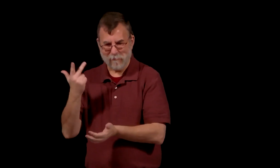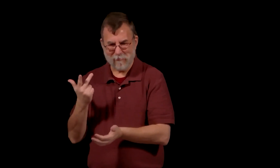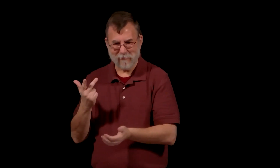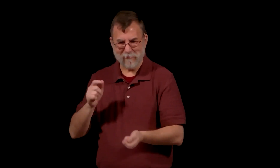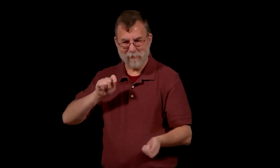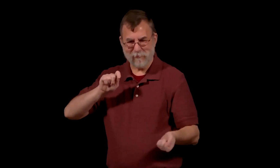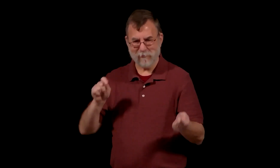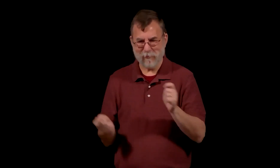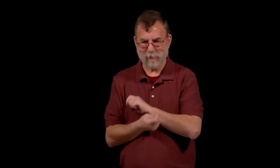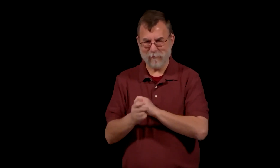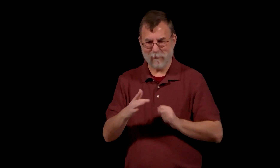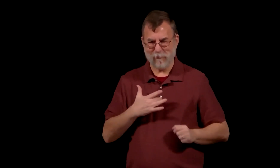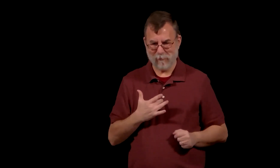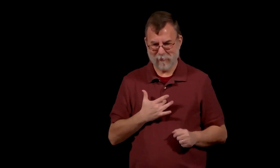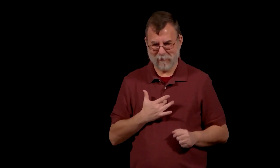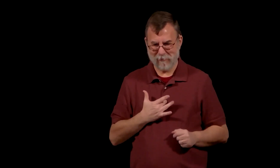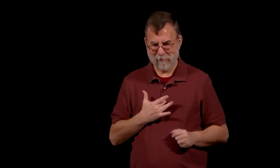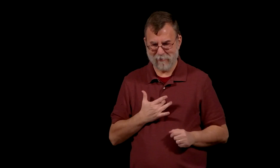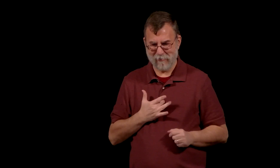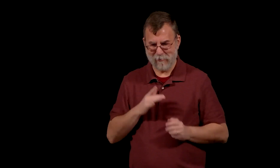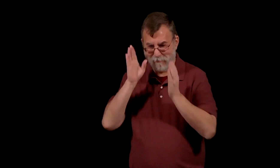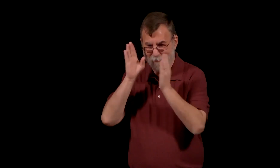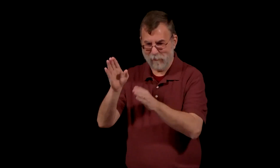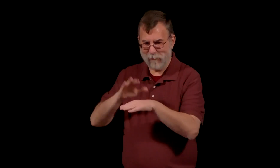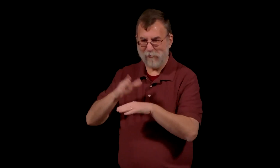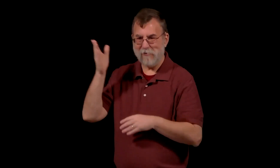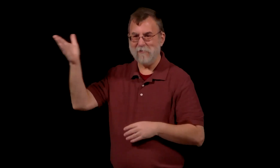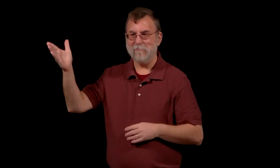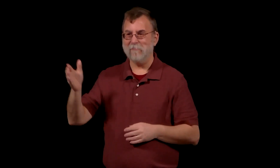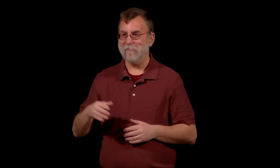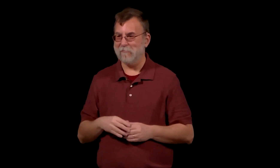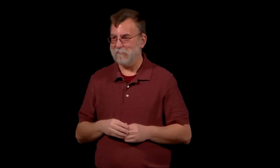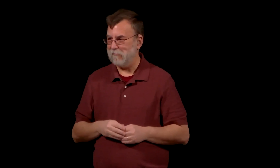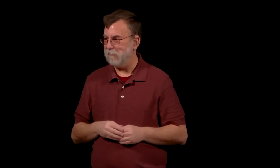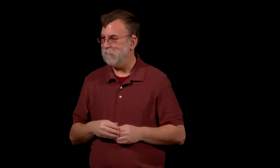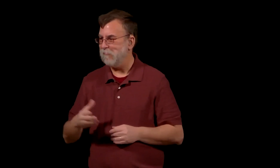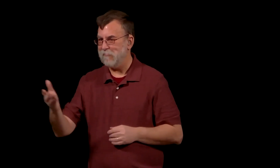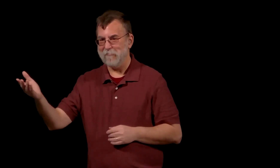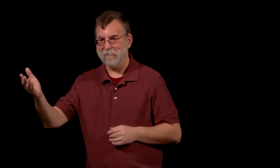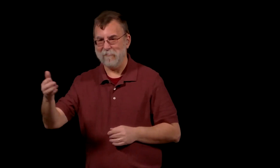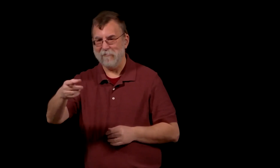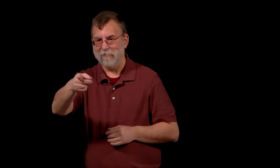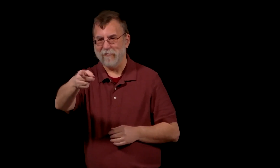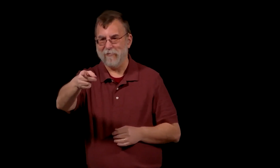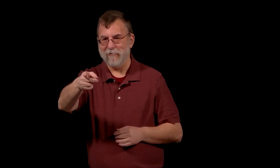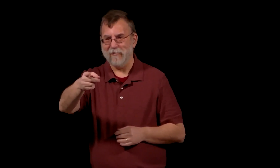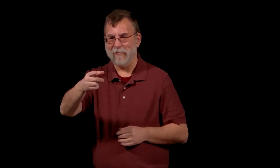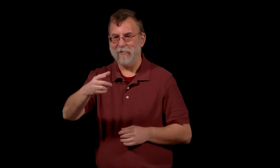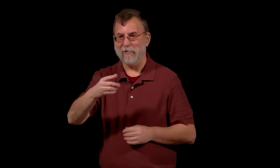Three times the love, changing your heart, focusing on Him.